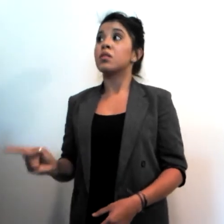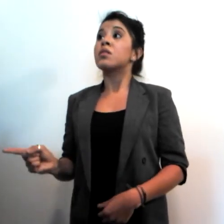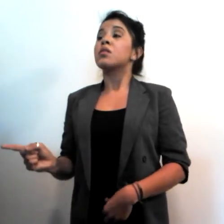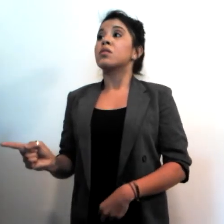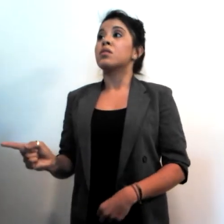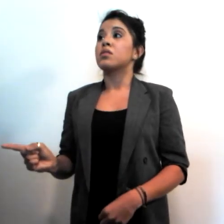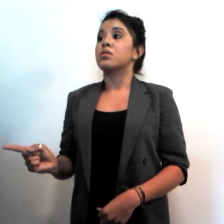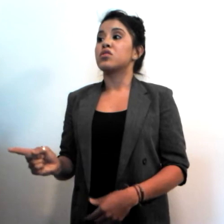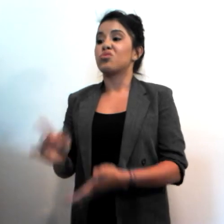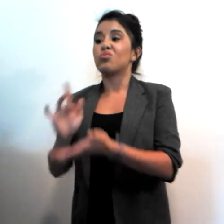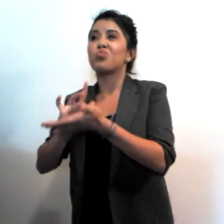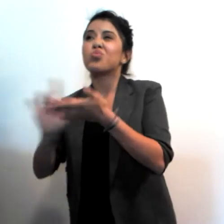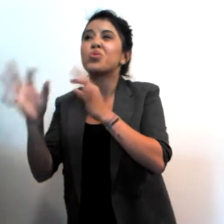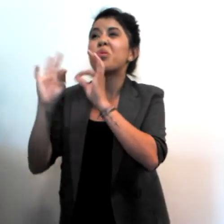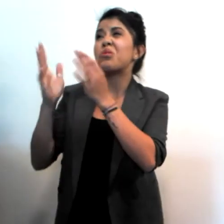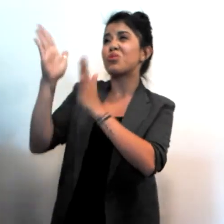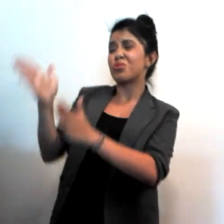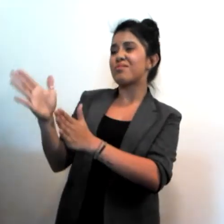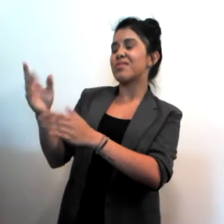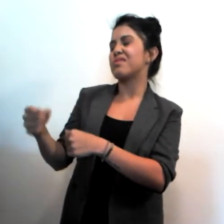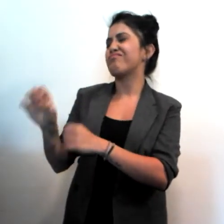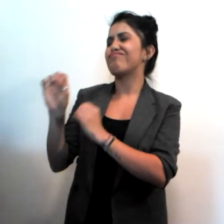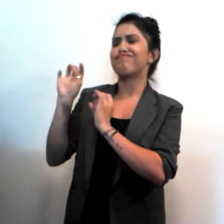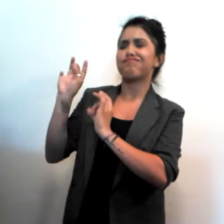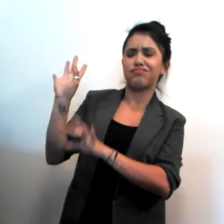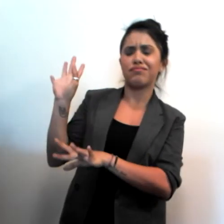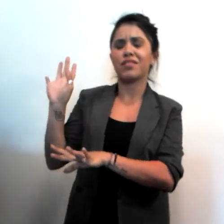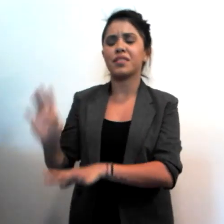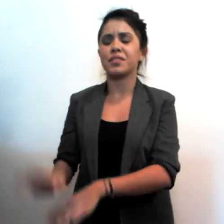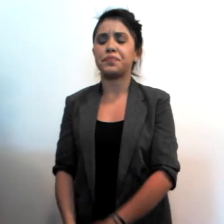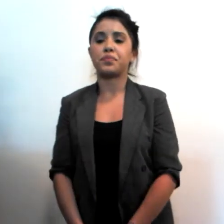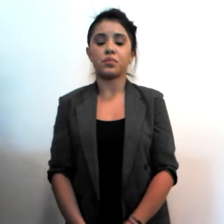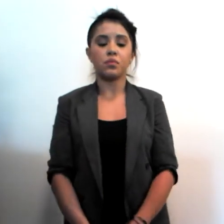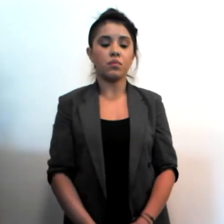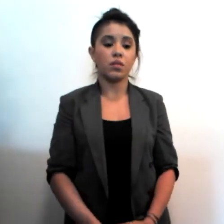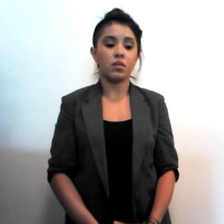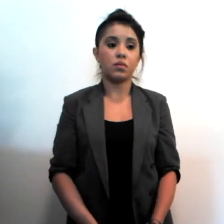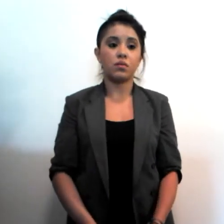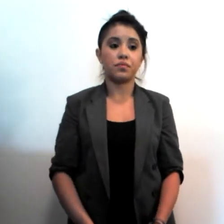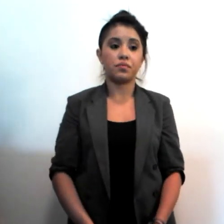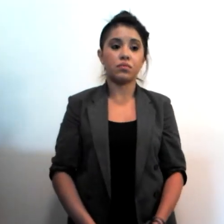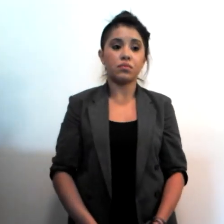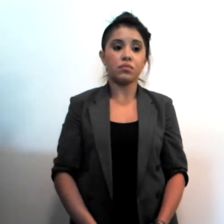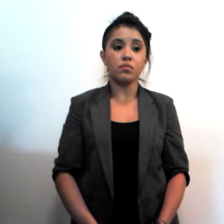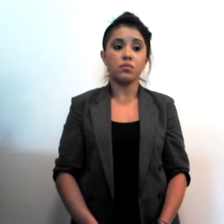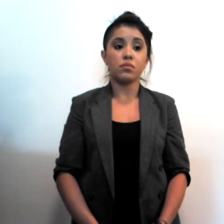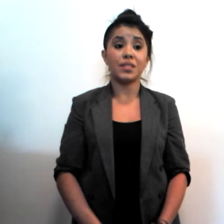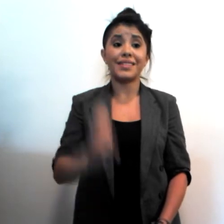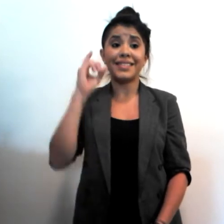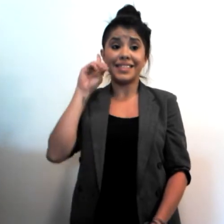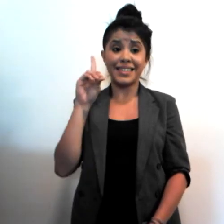most appropriate avenue for interpreting social exchanges. As the interpreter gains familiarity with